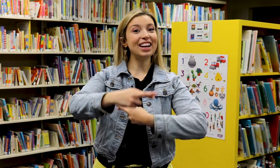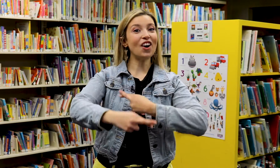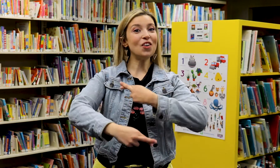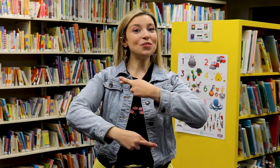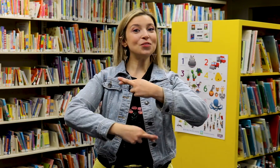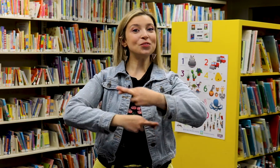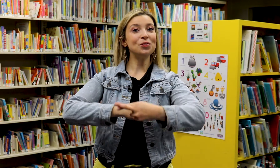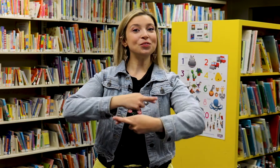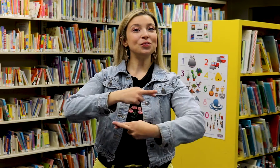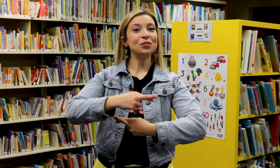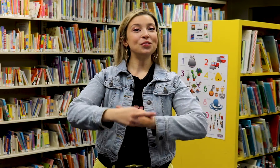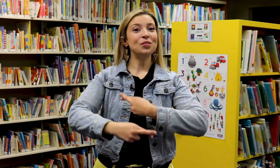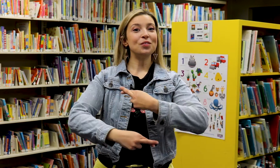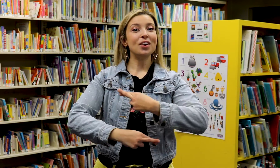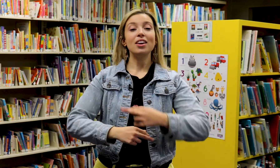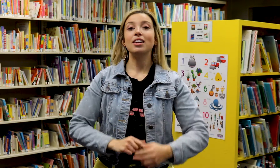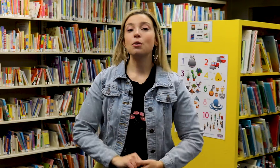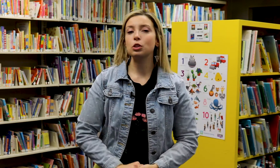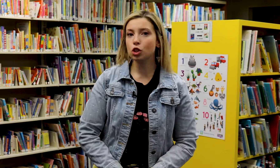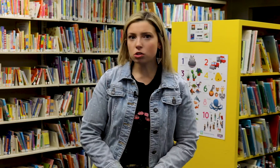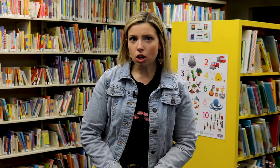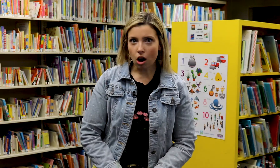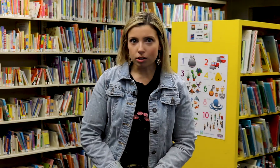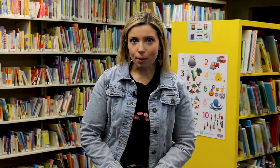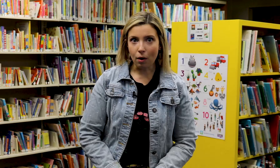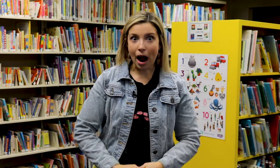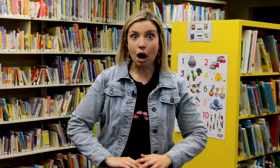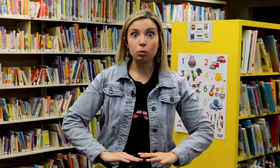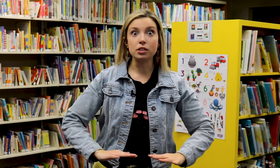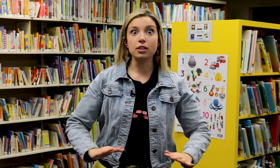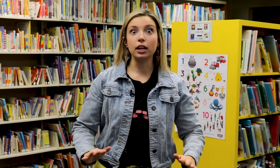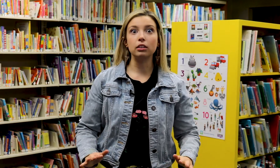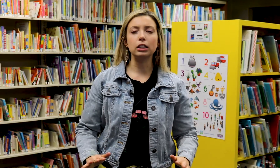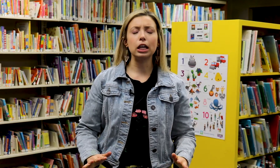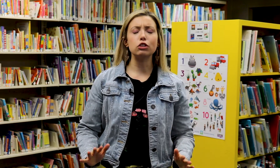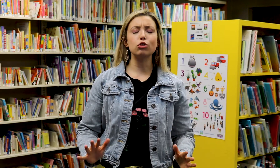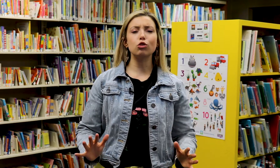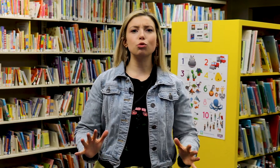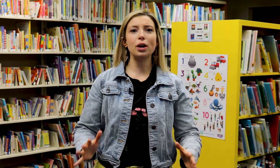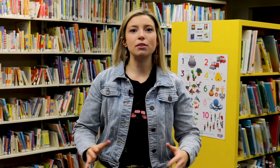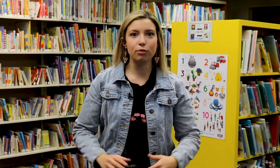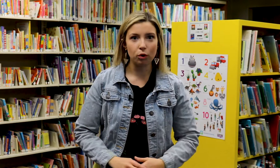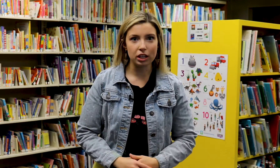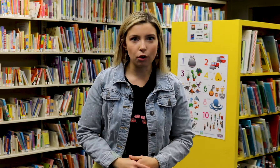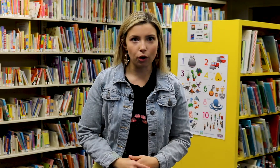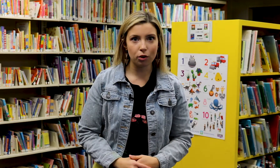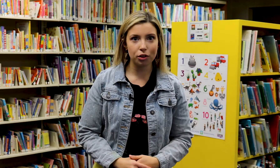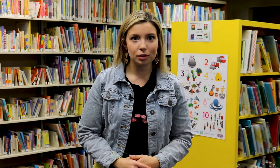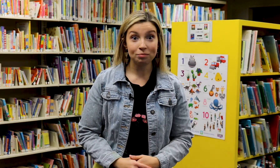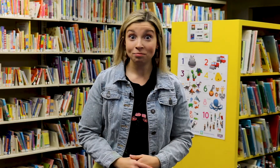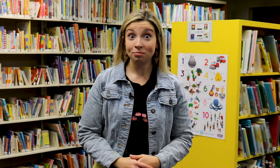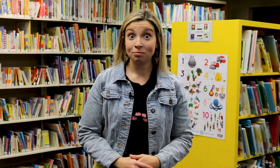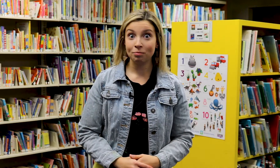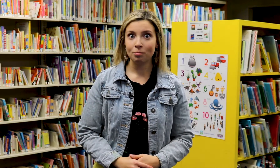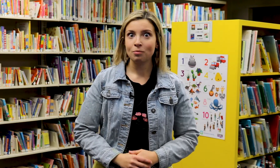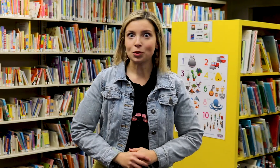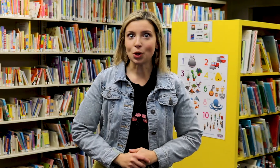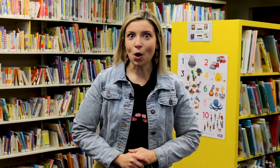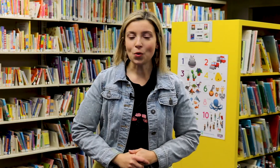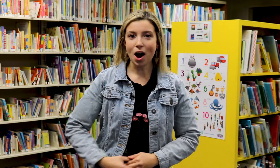recycle. Now we just talked about how recycling is great for the earth. So